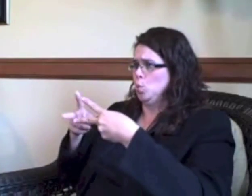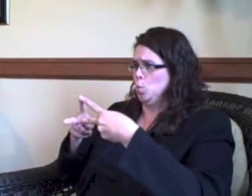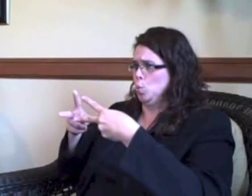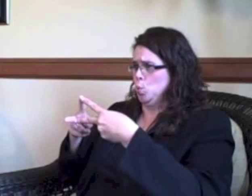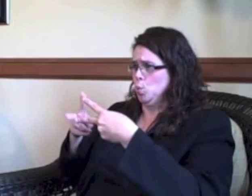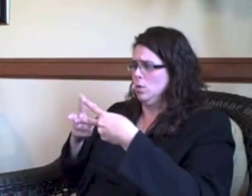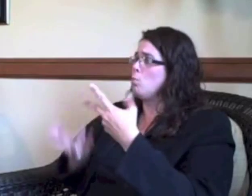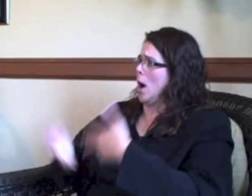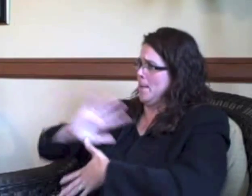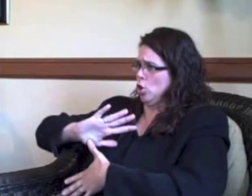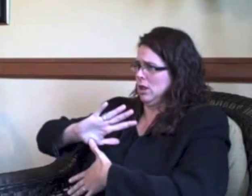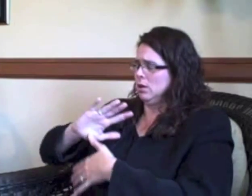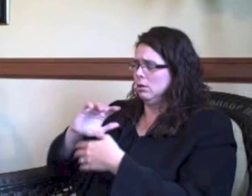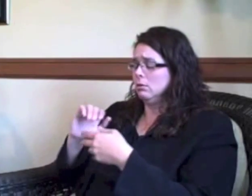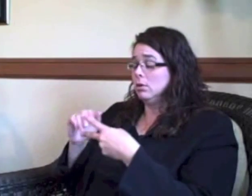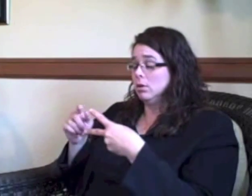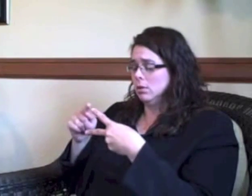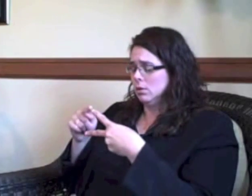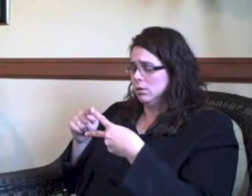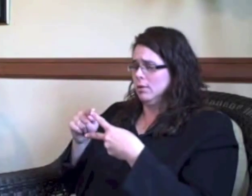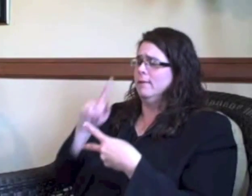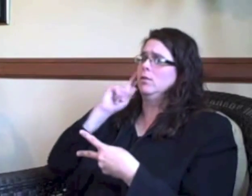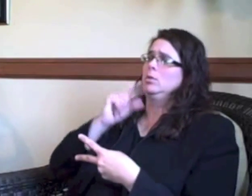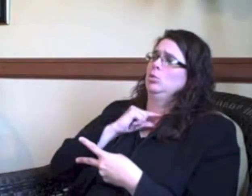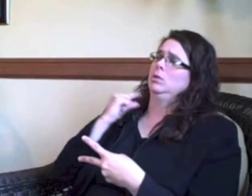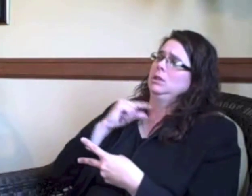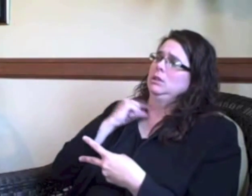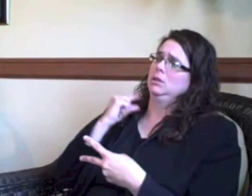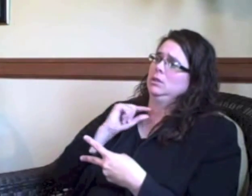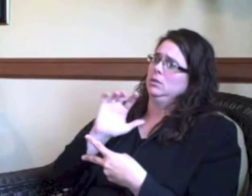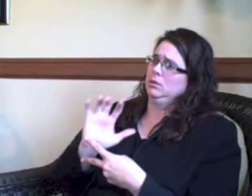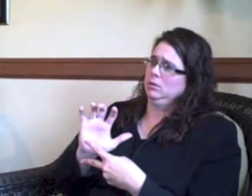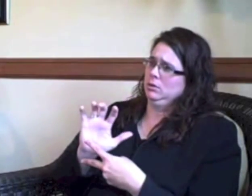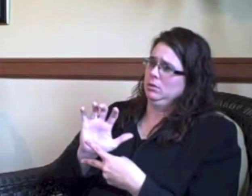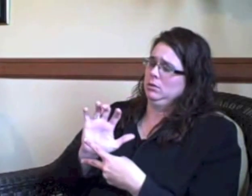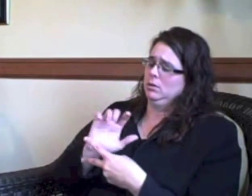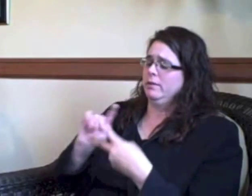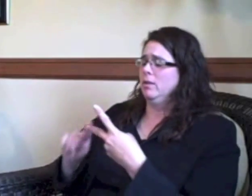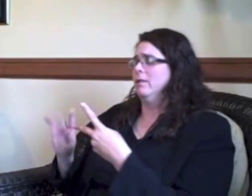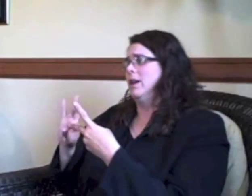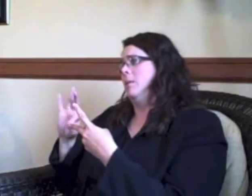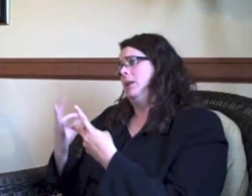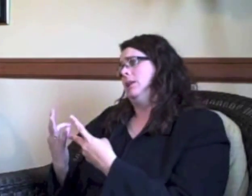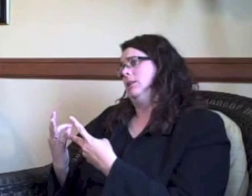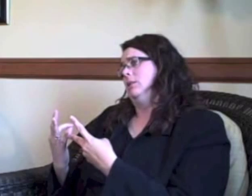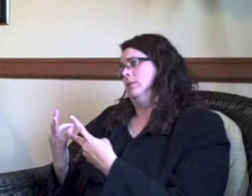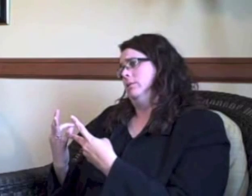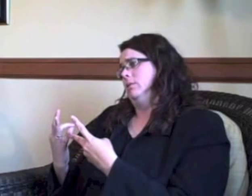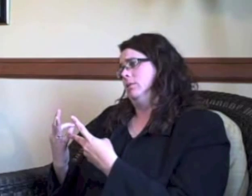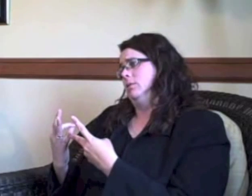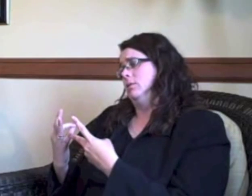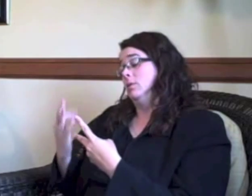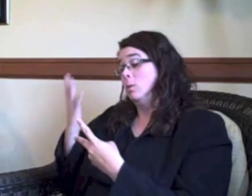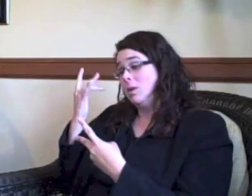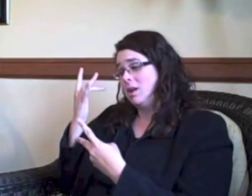for? There are 2 types of prayers that I have that are priority. I first pray for priests and then for